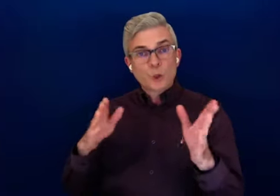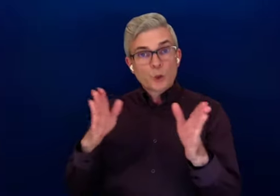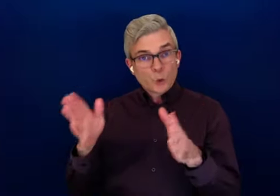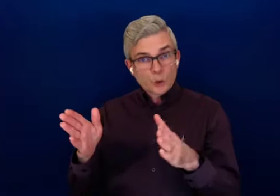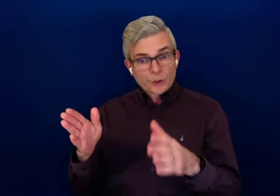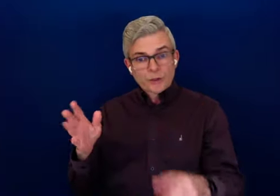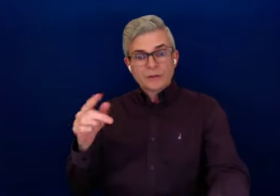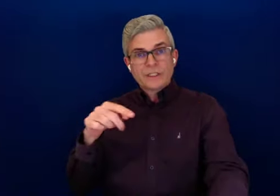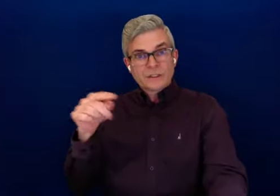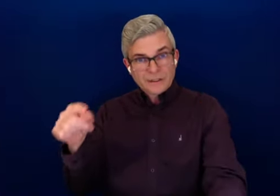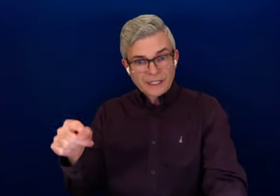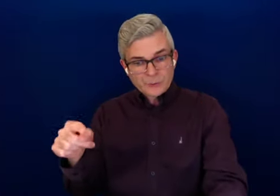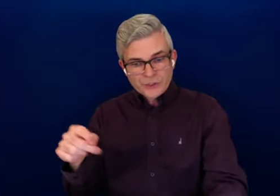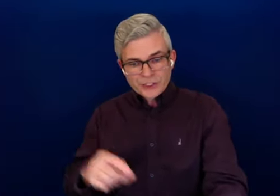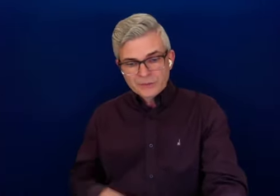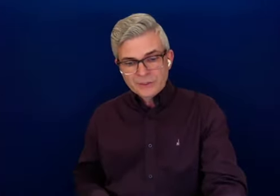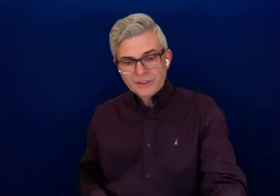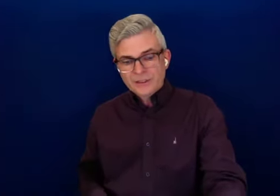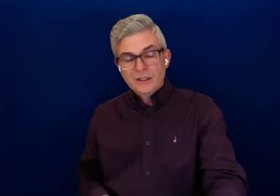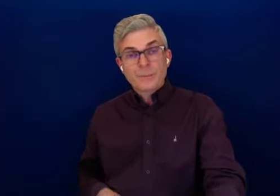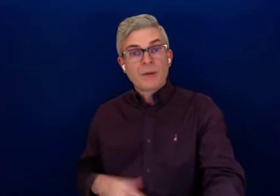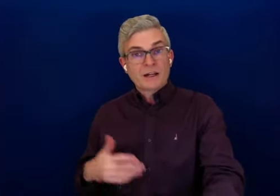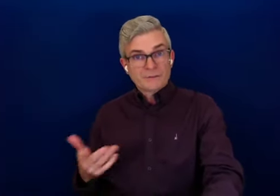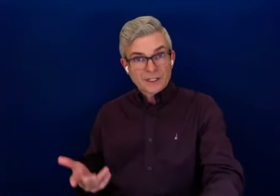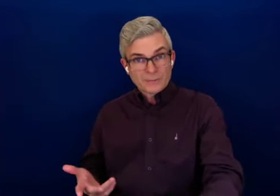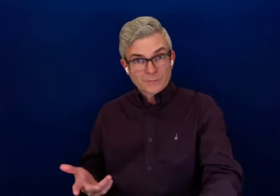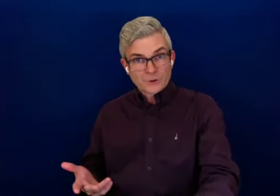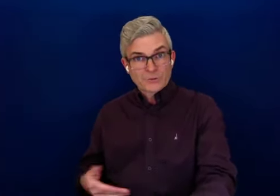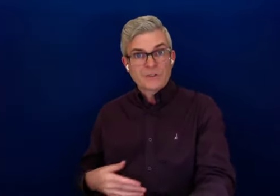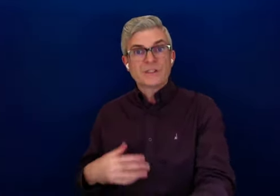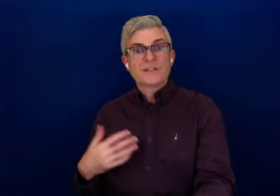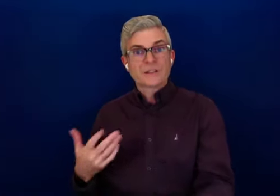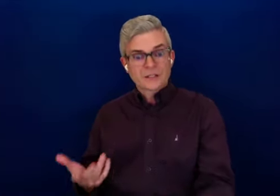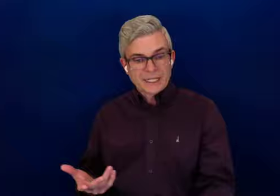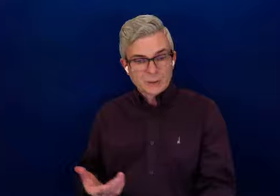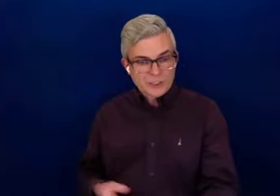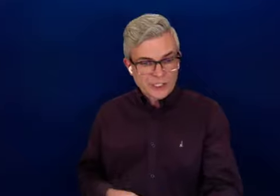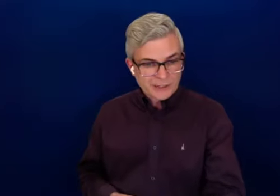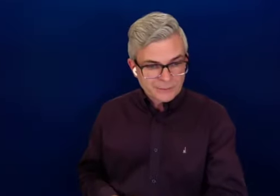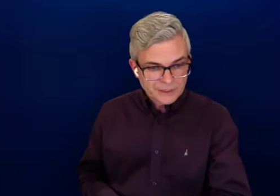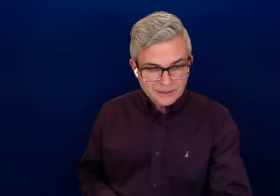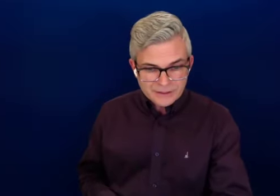word order is a language element. Modified verbs is a language element.